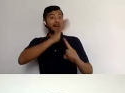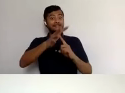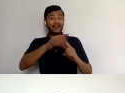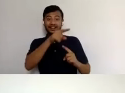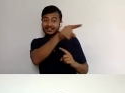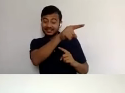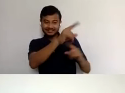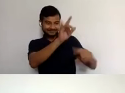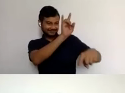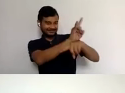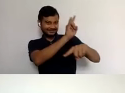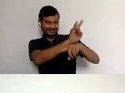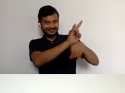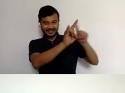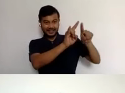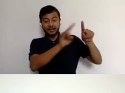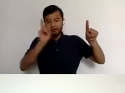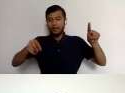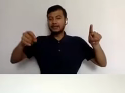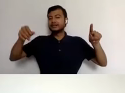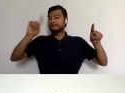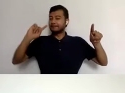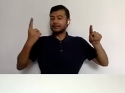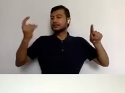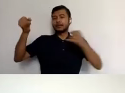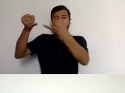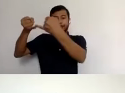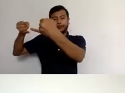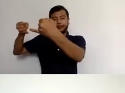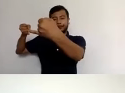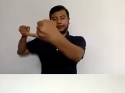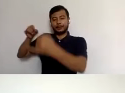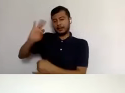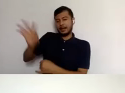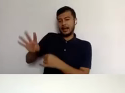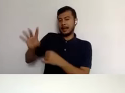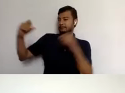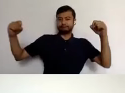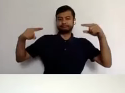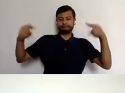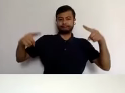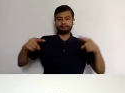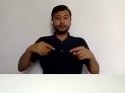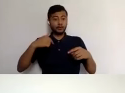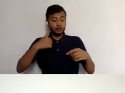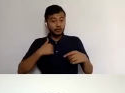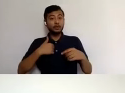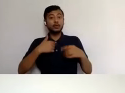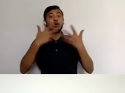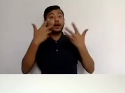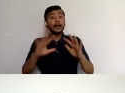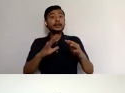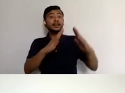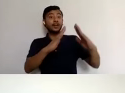move up the technology curve. We are putting Wi-Fi 6 gateways in all of our residential broadband